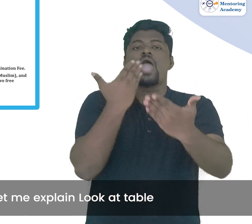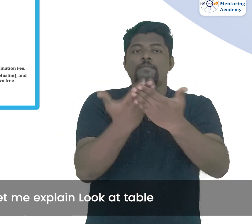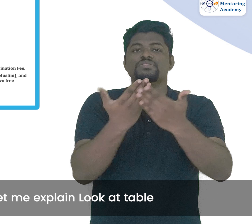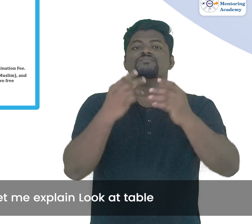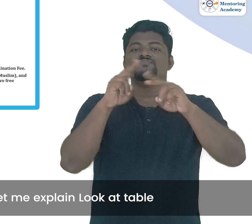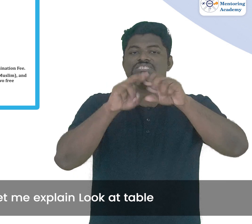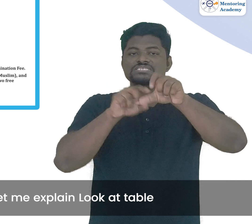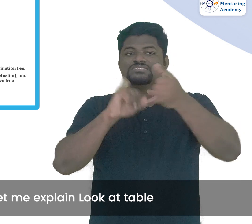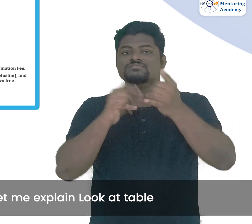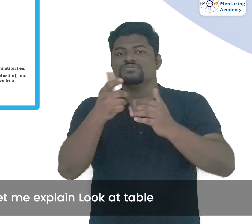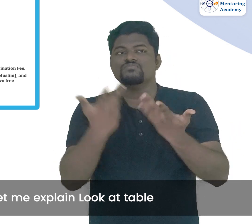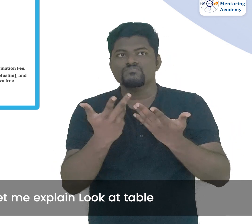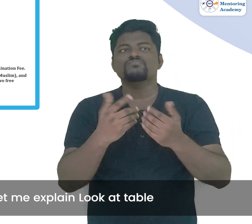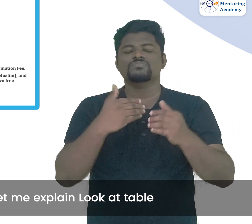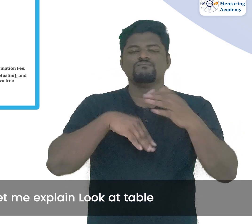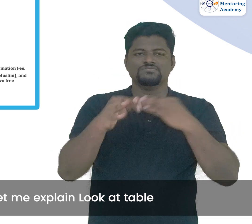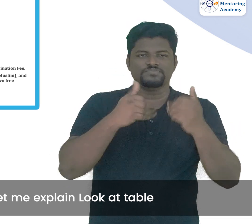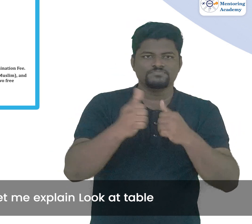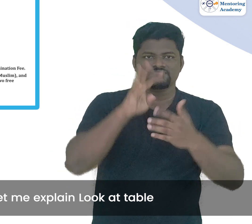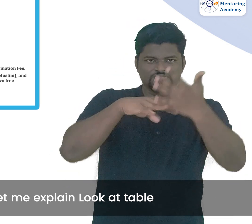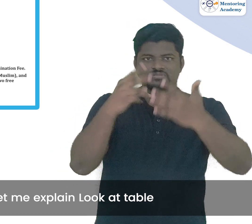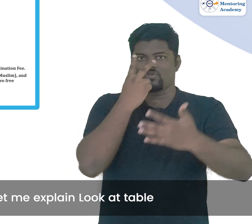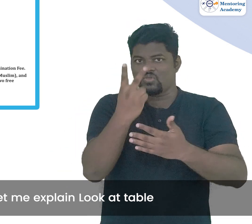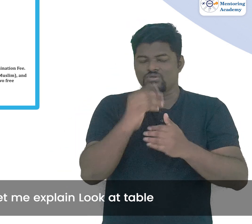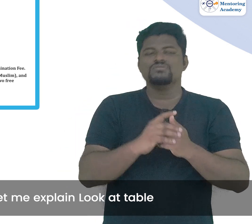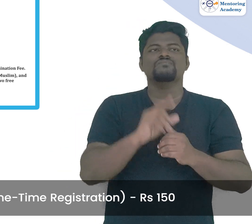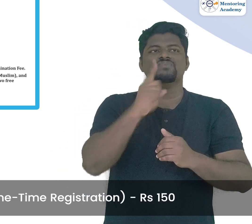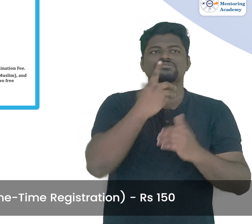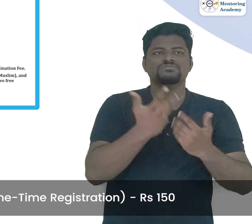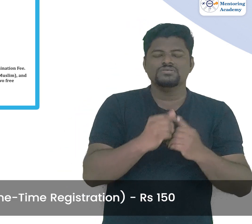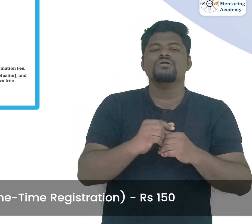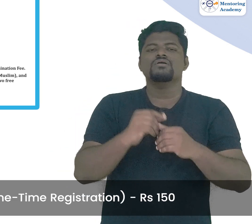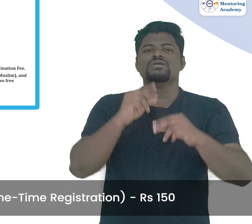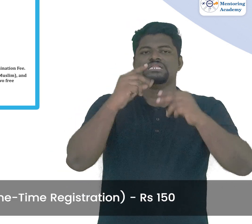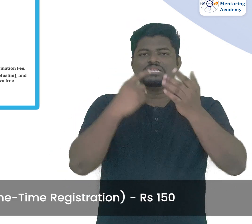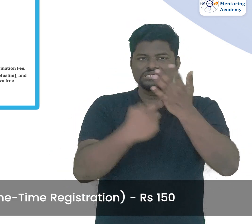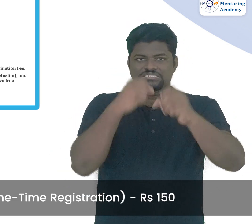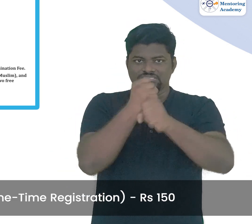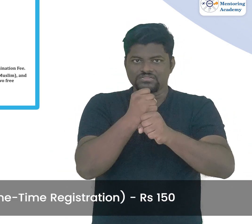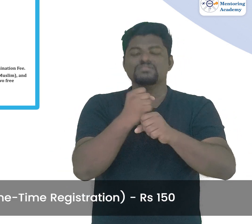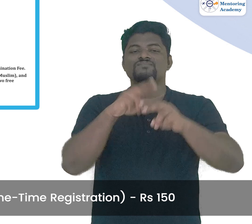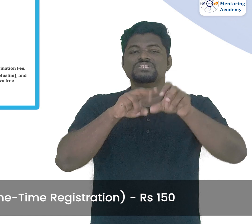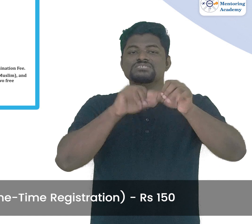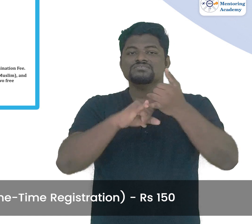fee. Let me explain. Look at table. 1. Registration fee, one-time